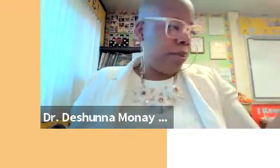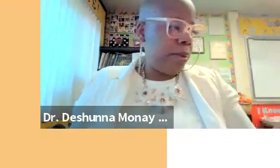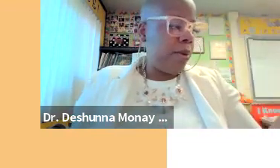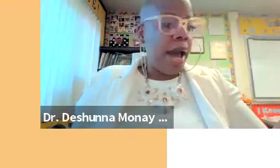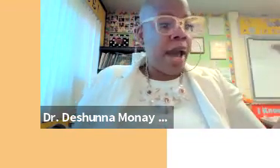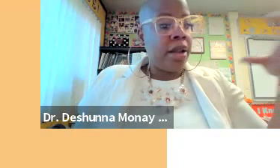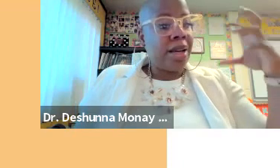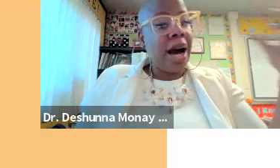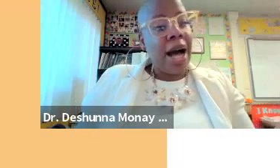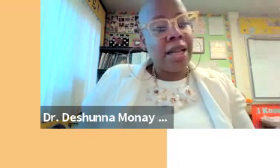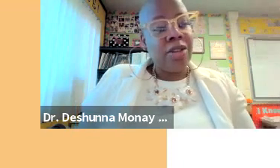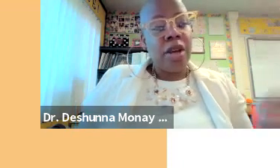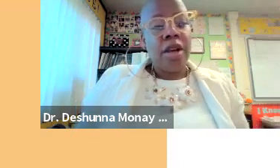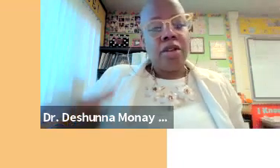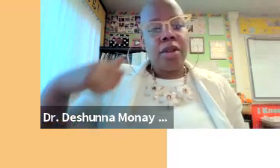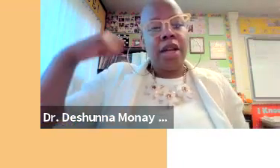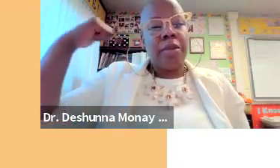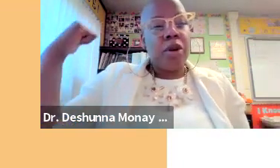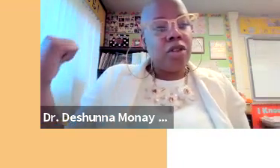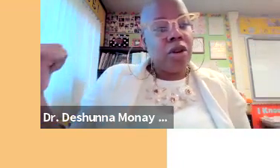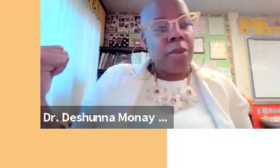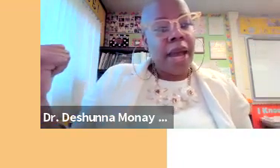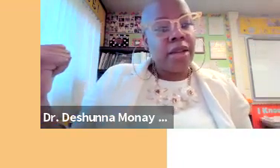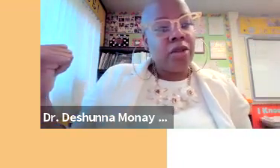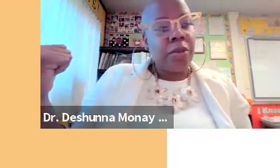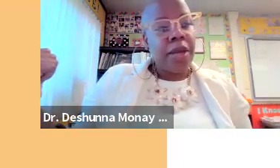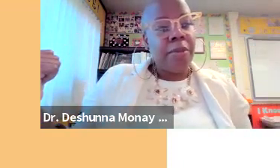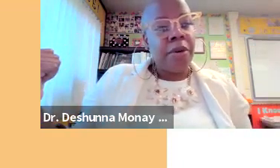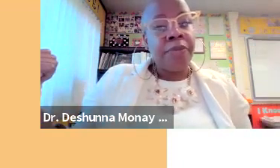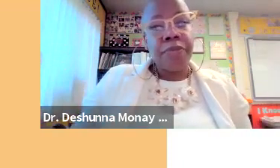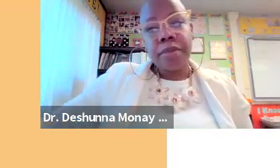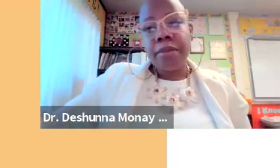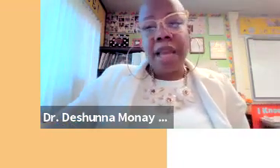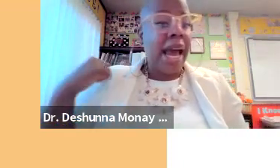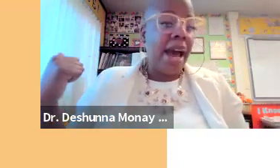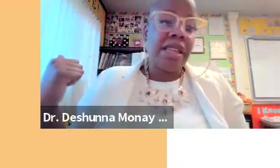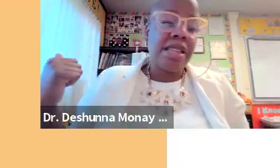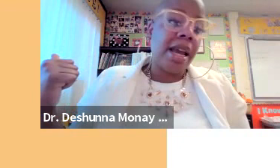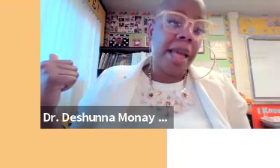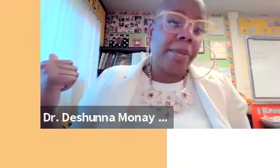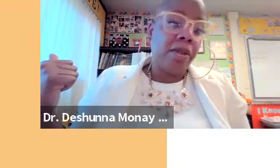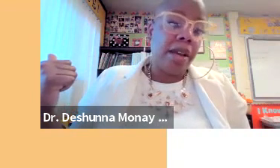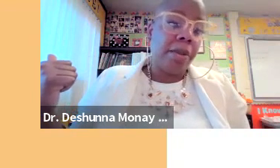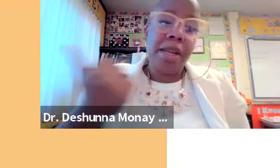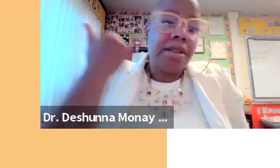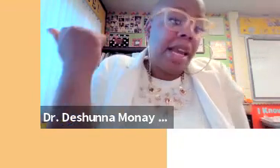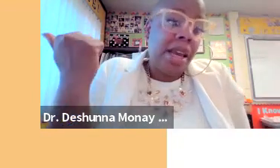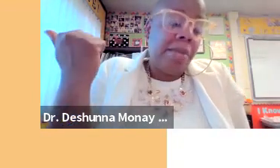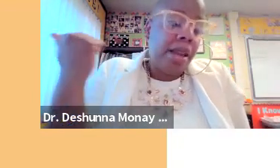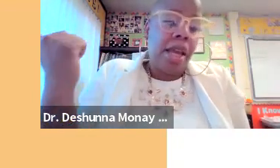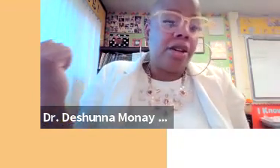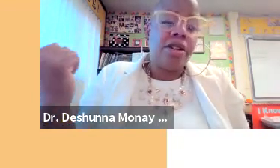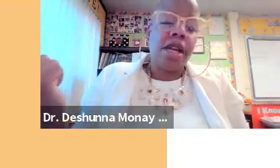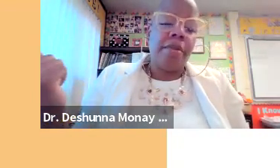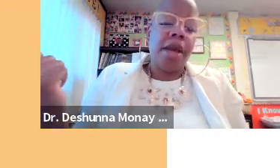relationship with the people at the college, so then I'm going to go back to the people that have the same labels as me because they get